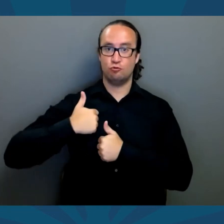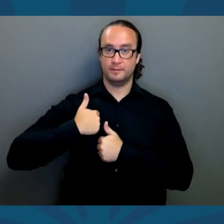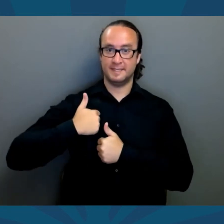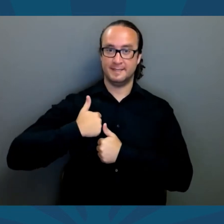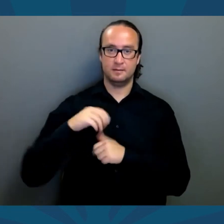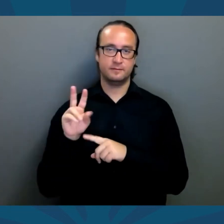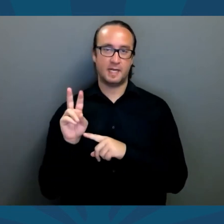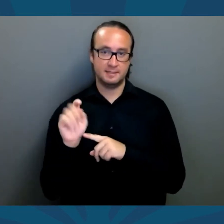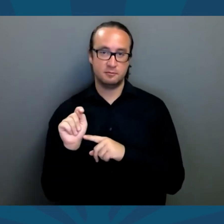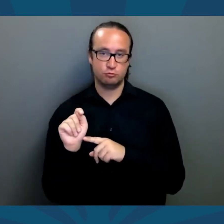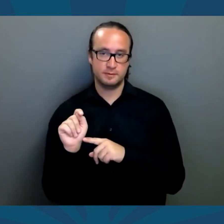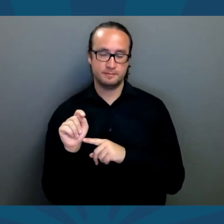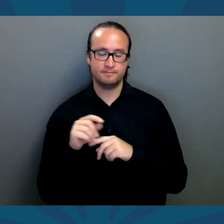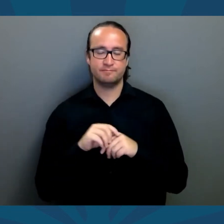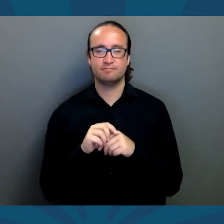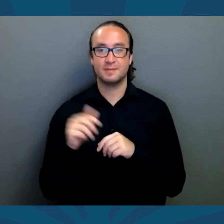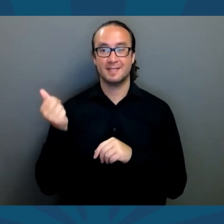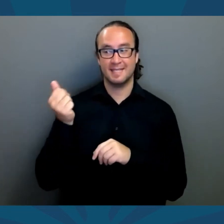veteran